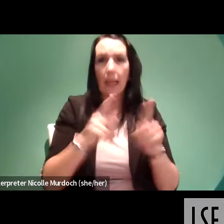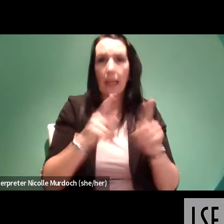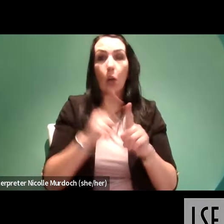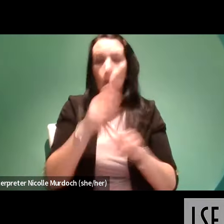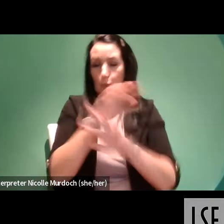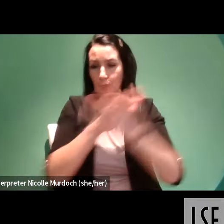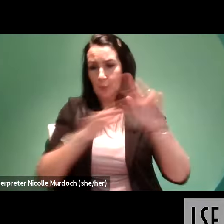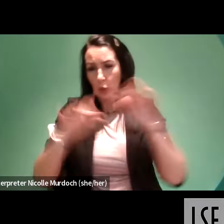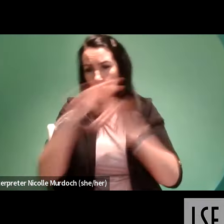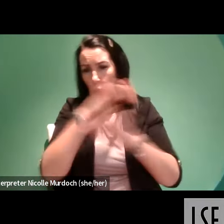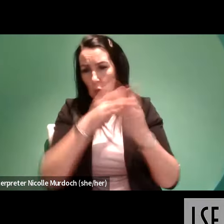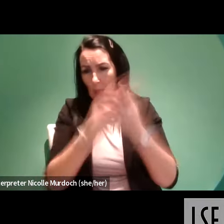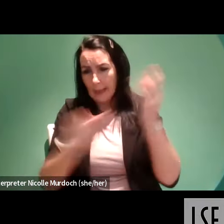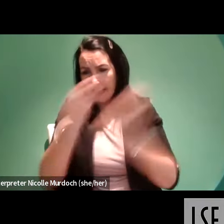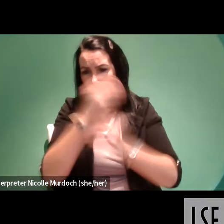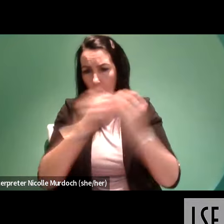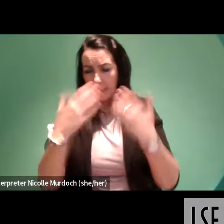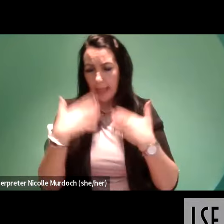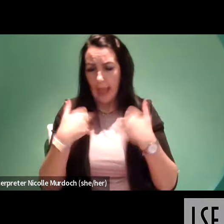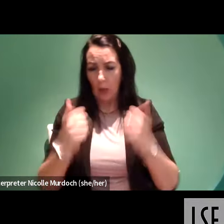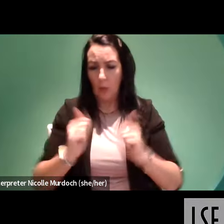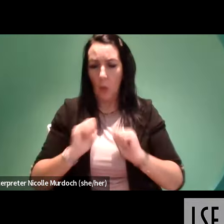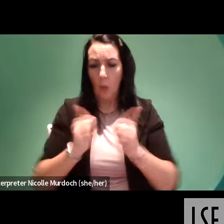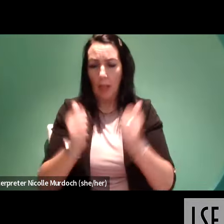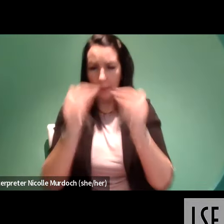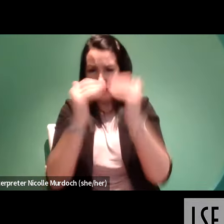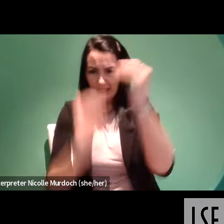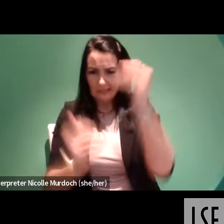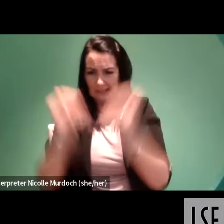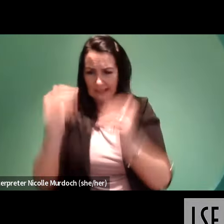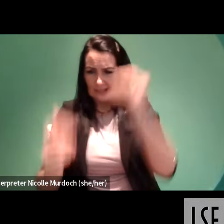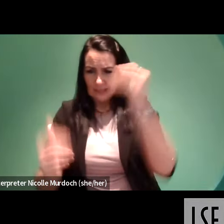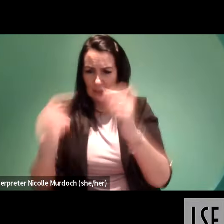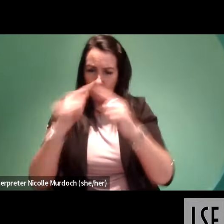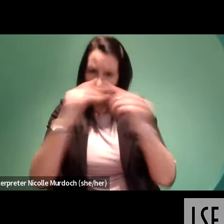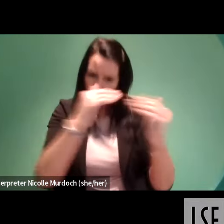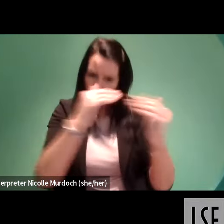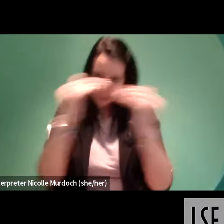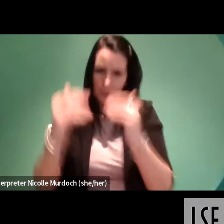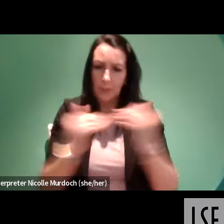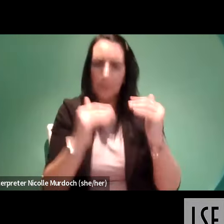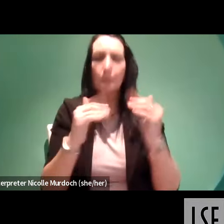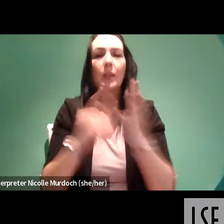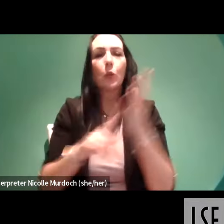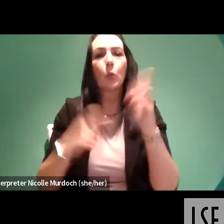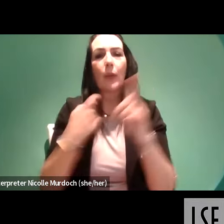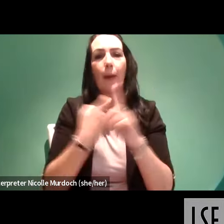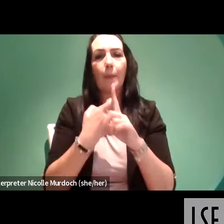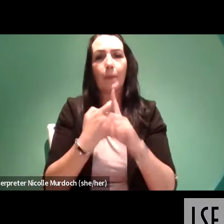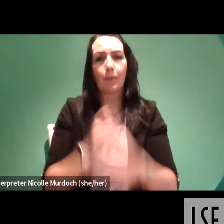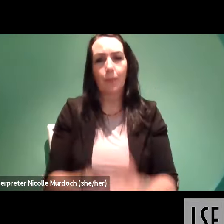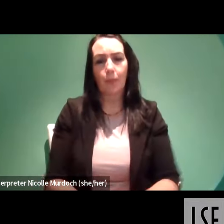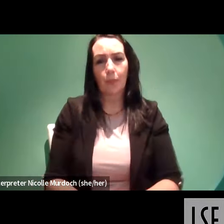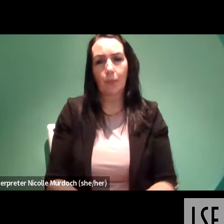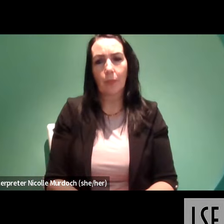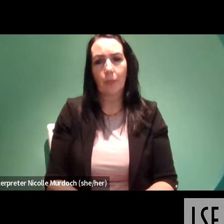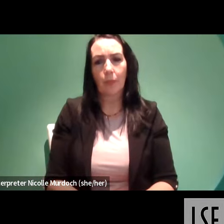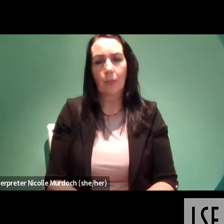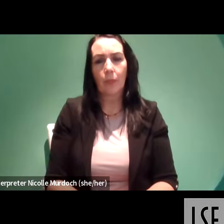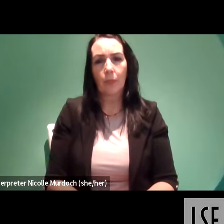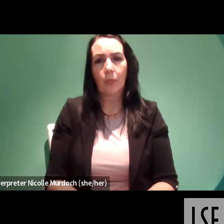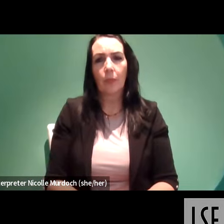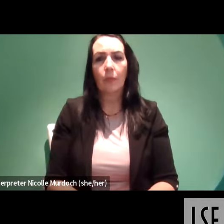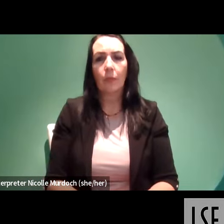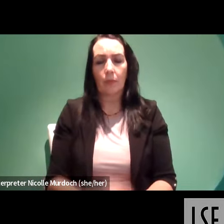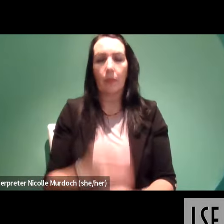socioeconomic health and wellbeing divides in the United Kingdom. I just want to say a couple of words from